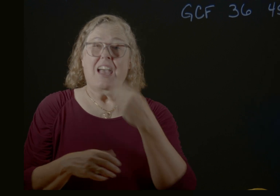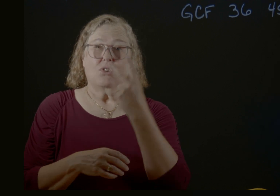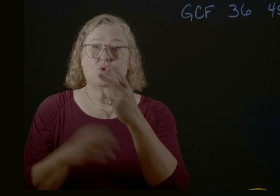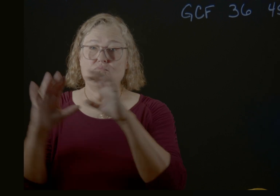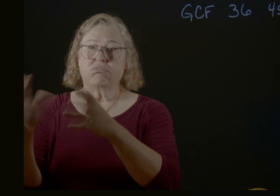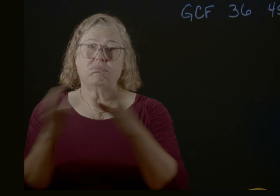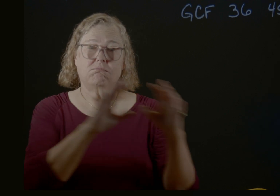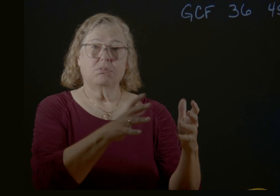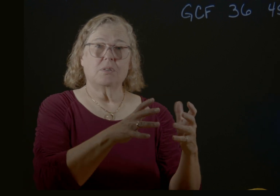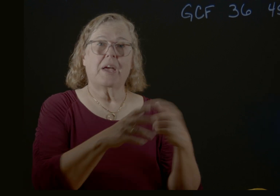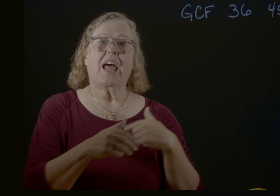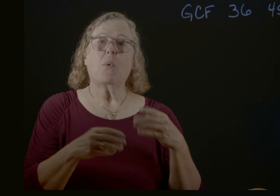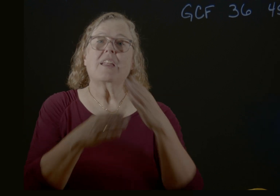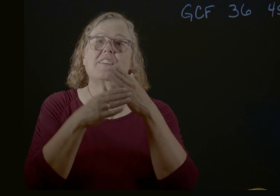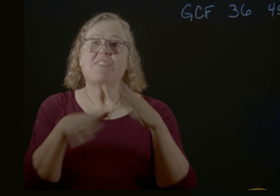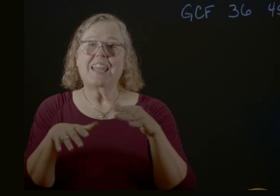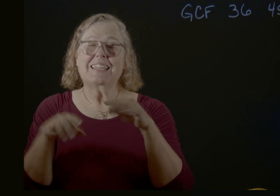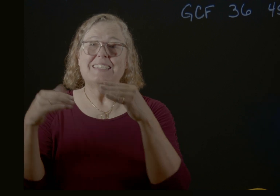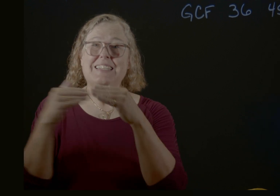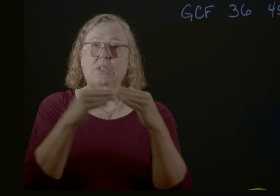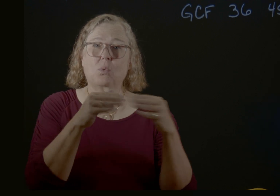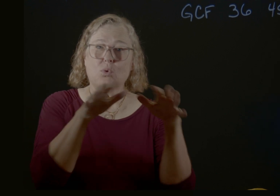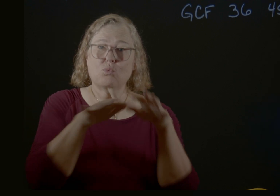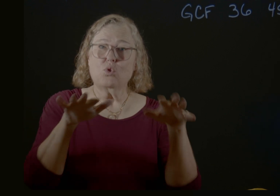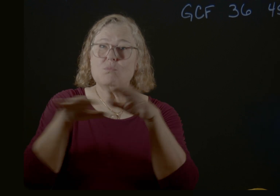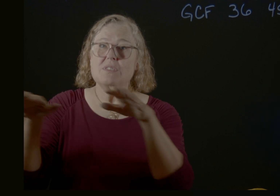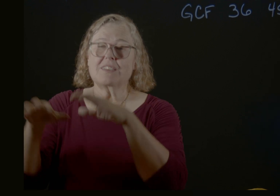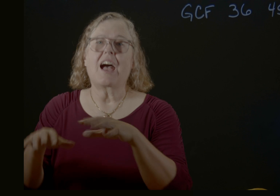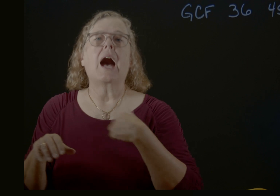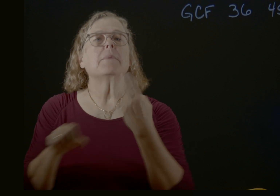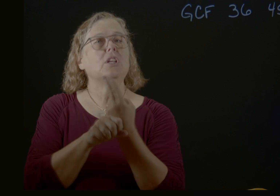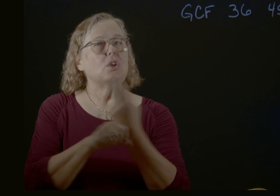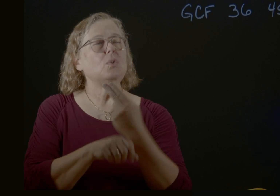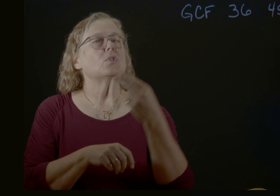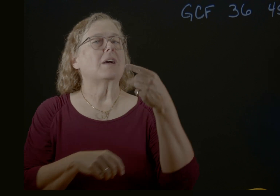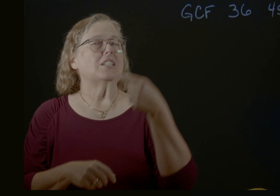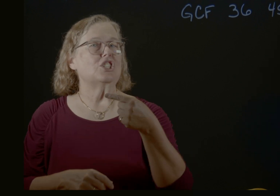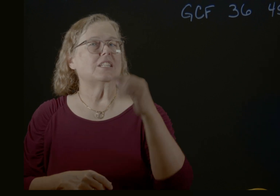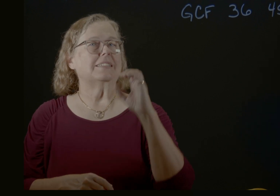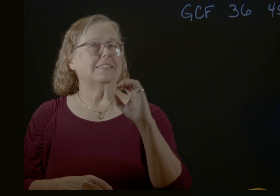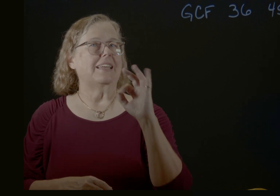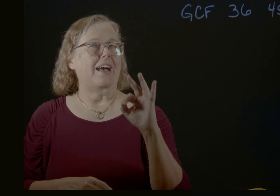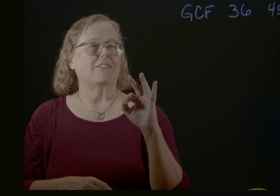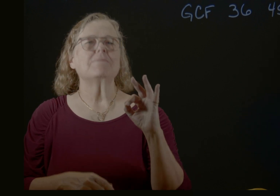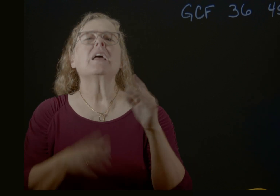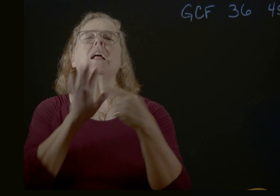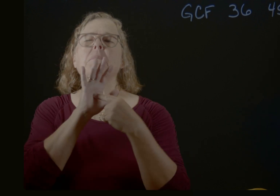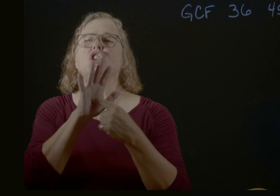If I have two groups and I'm dividing it into equals groups, if I have two numbers and I'm dividing them into equal groups, I'm going to use my GCF. Let me